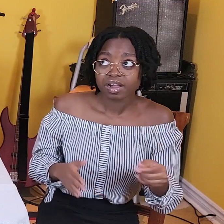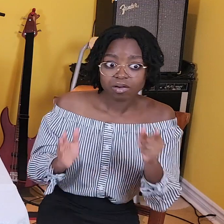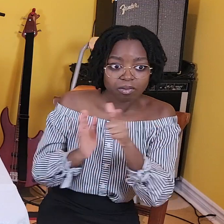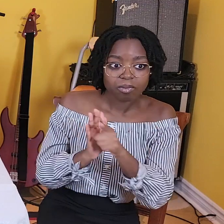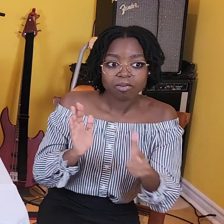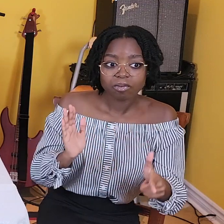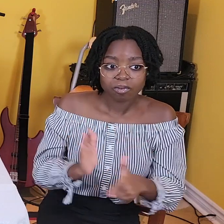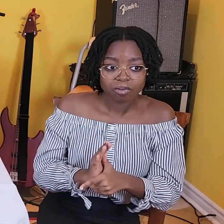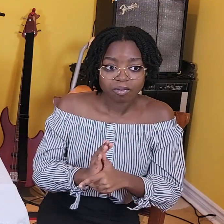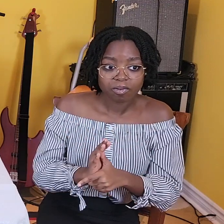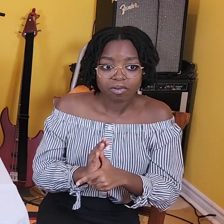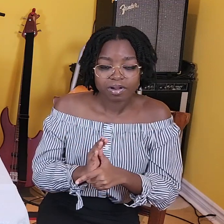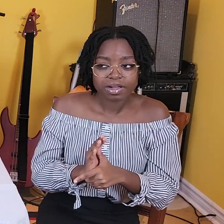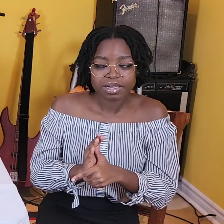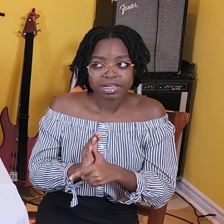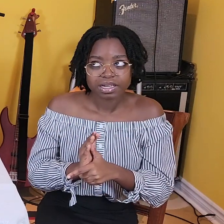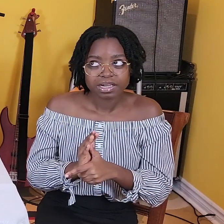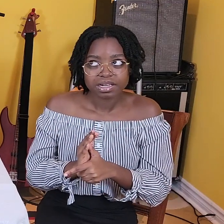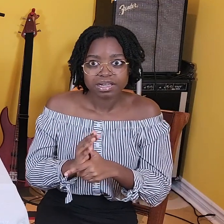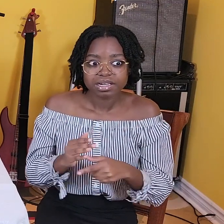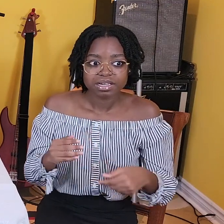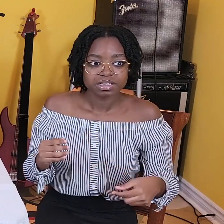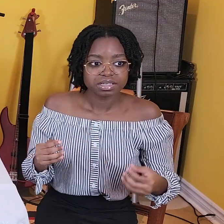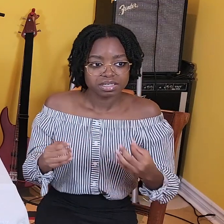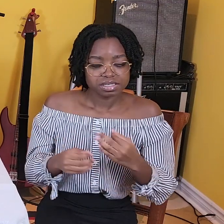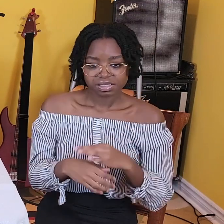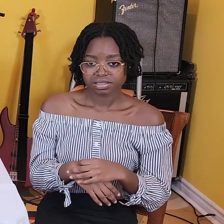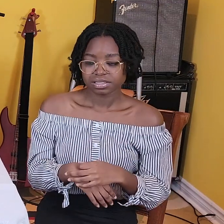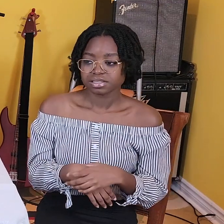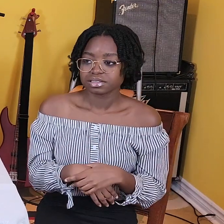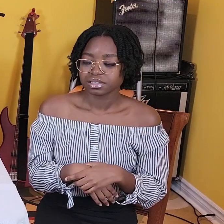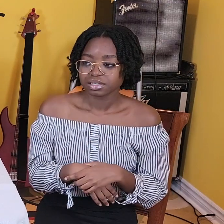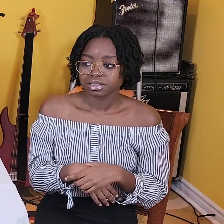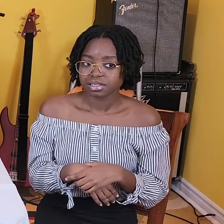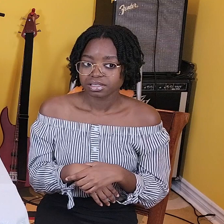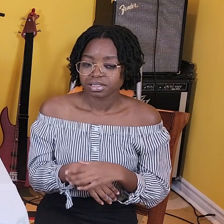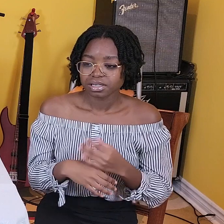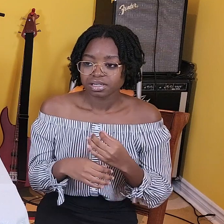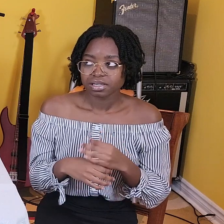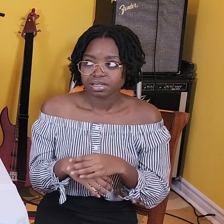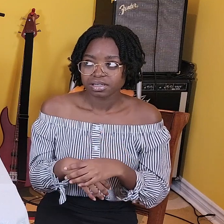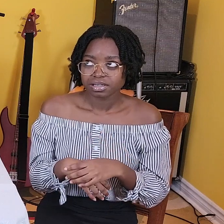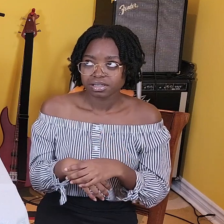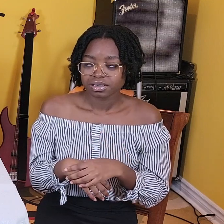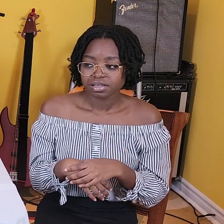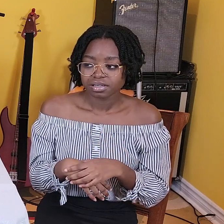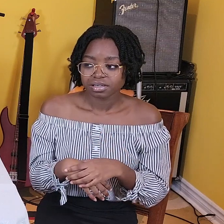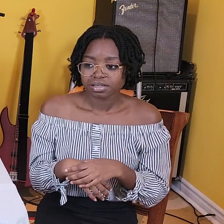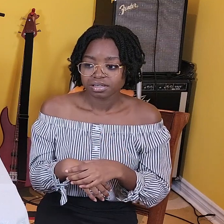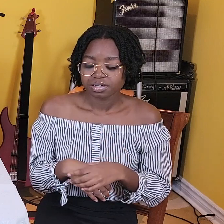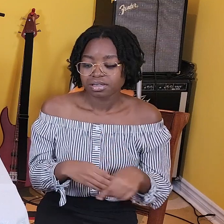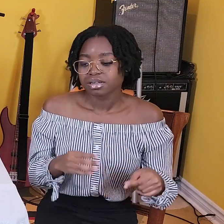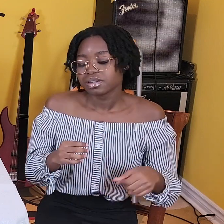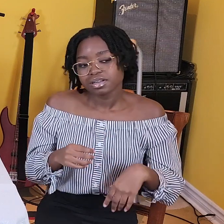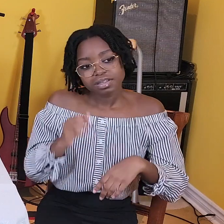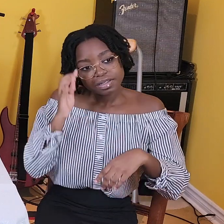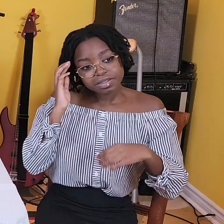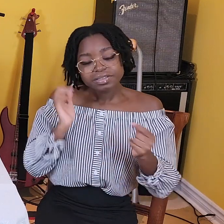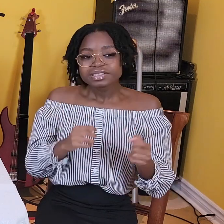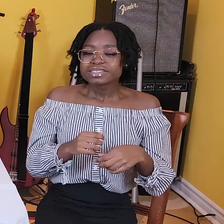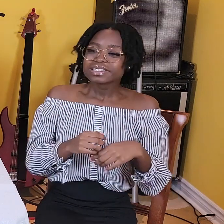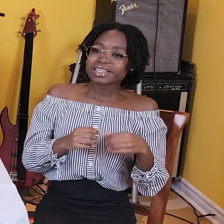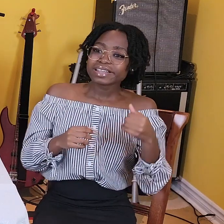Do you therefore want me to release you to the king of the Jews? Then they all cried again, saying, not this man, but